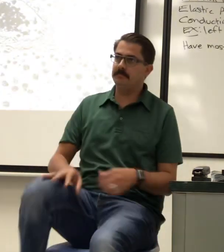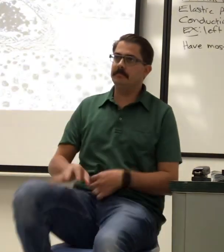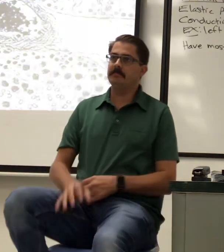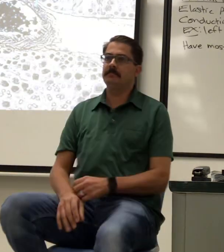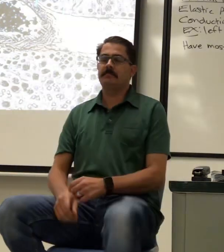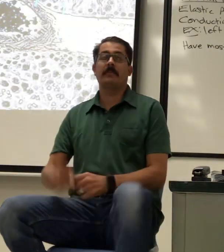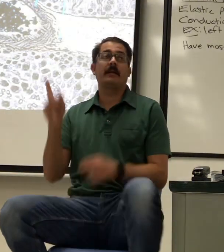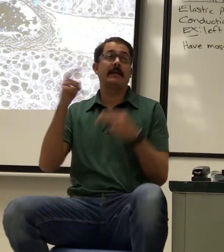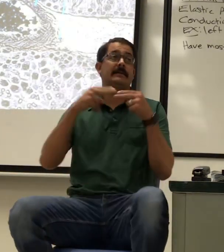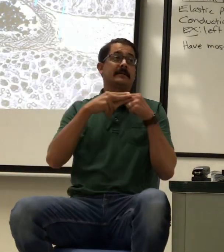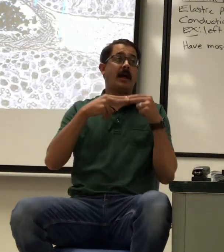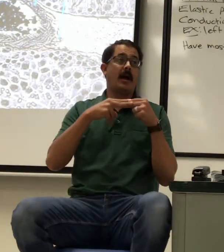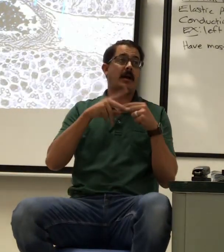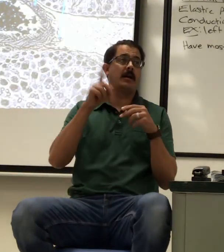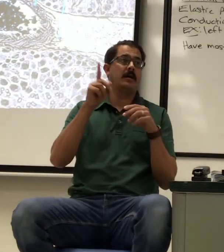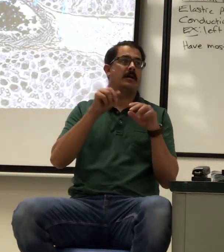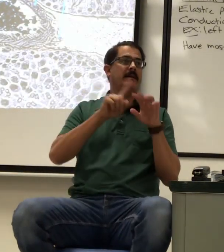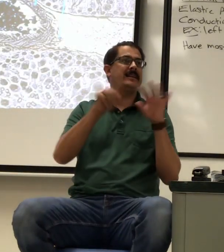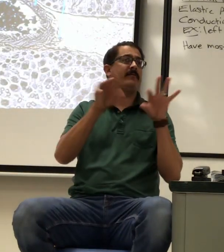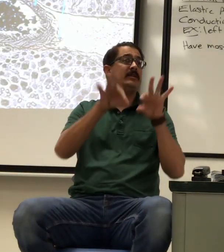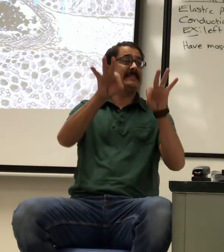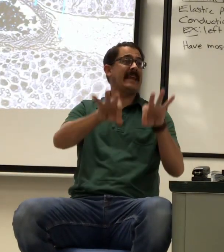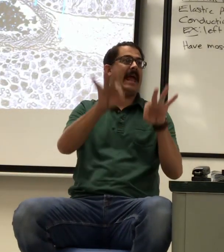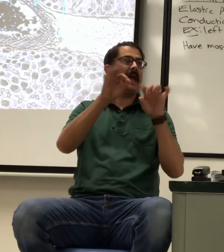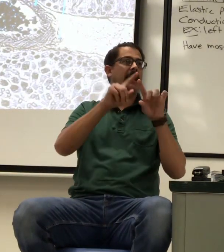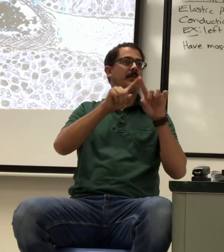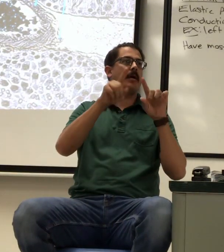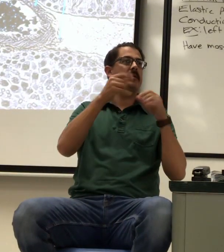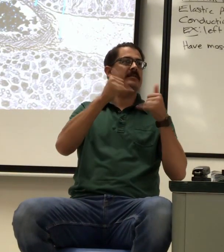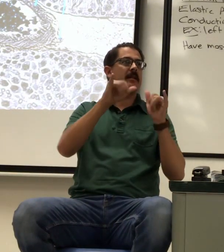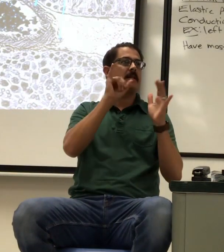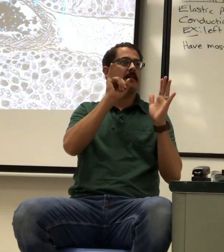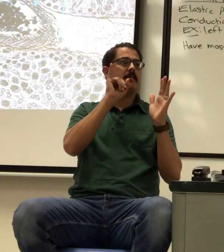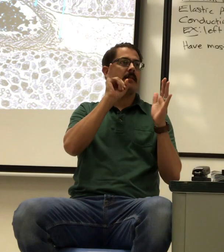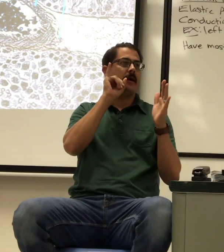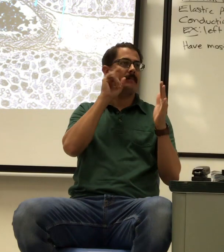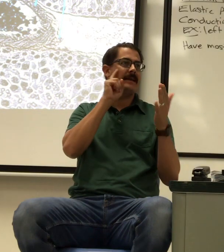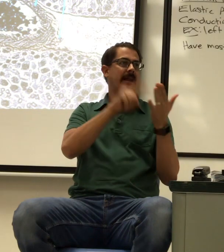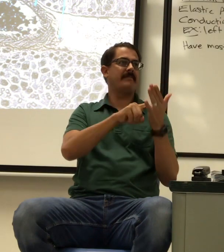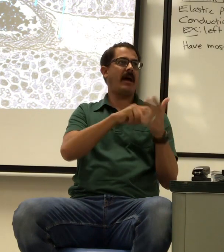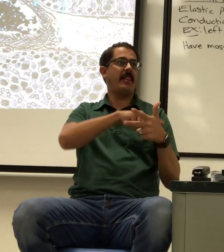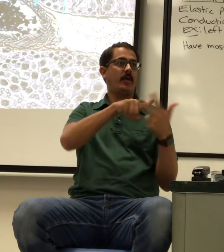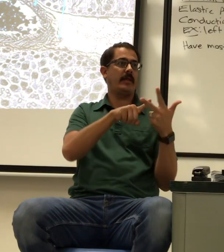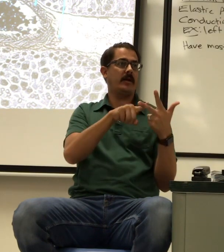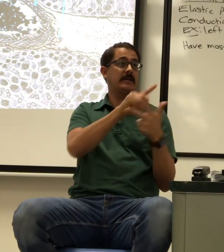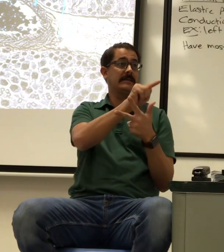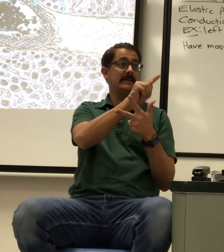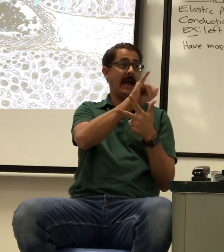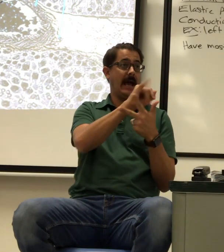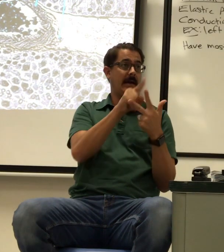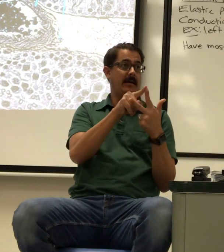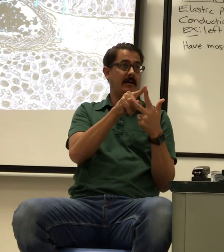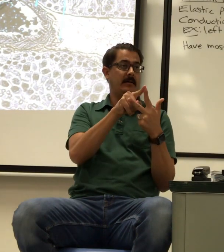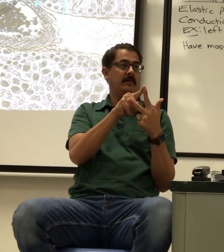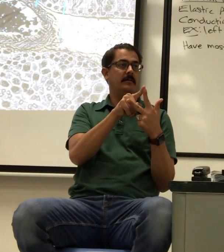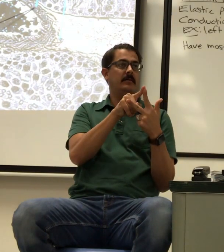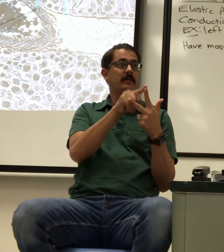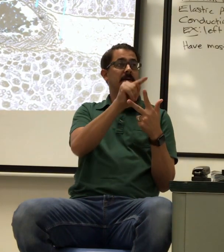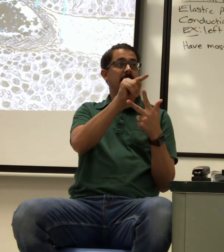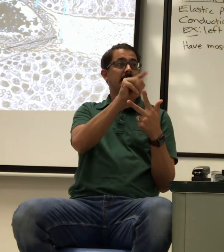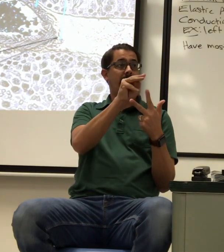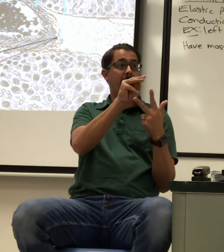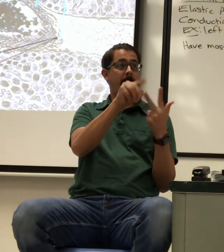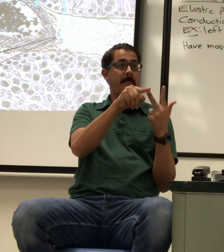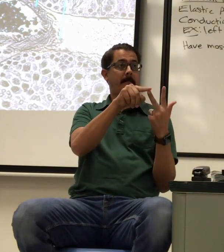This slide is a different stain, but you can still identify the three layers. TI,